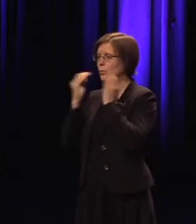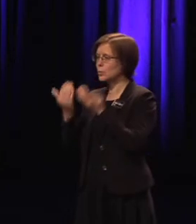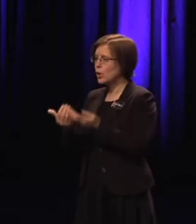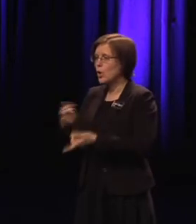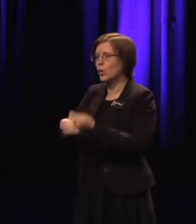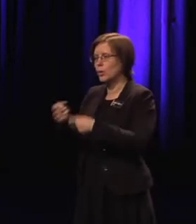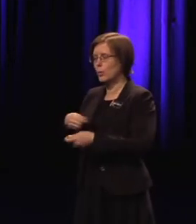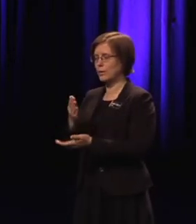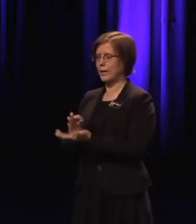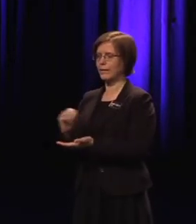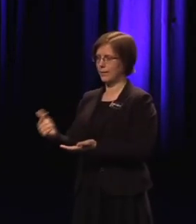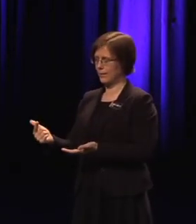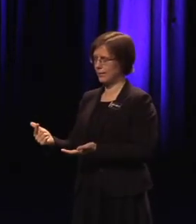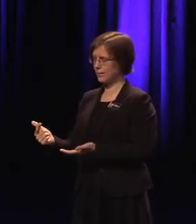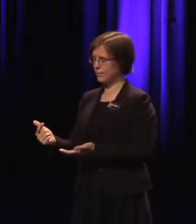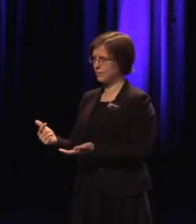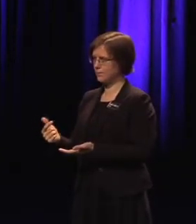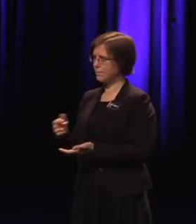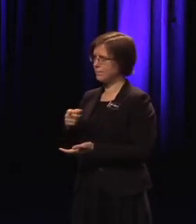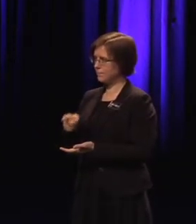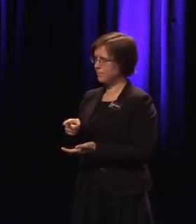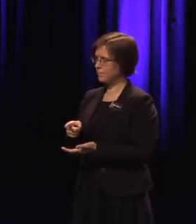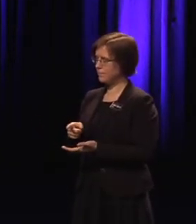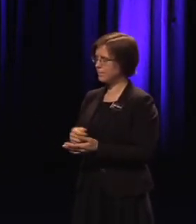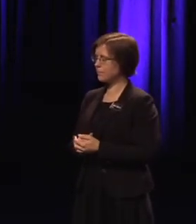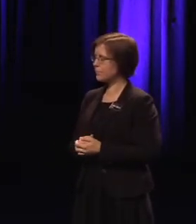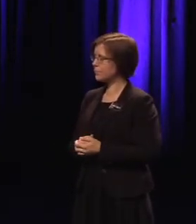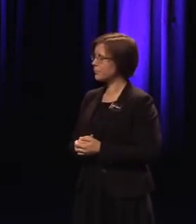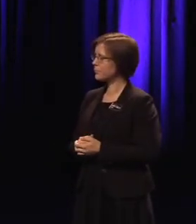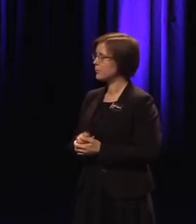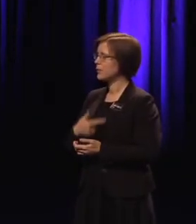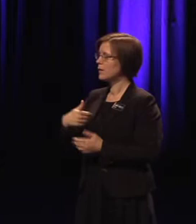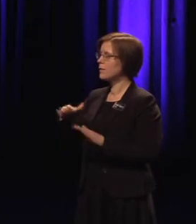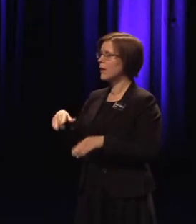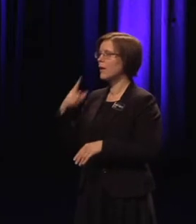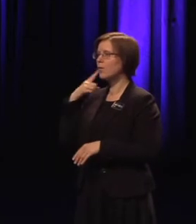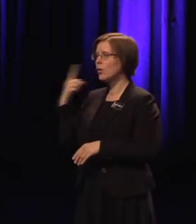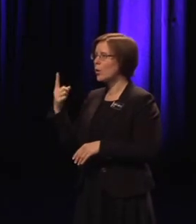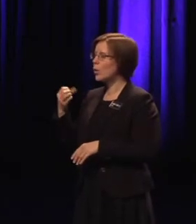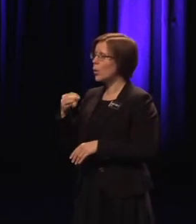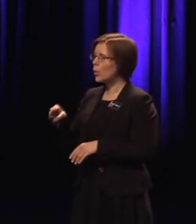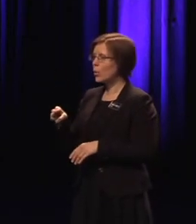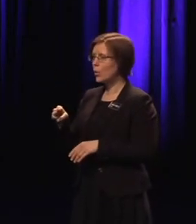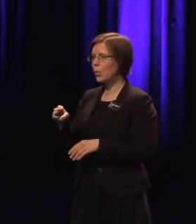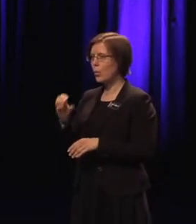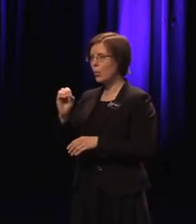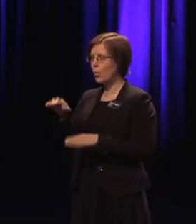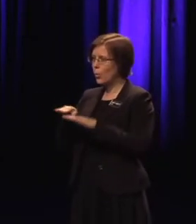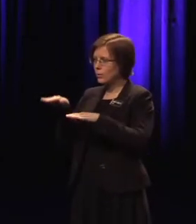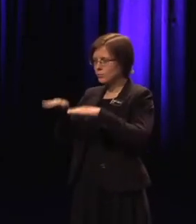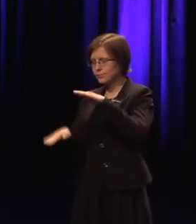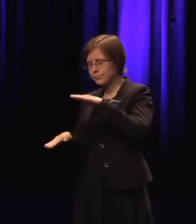economic rights. This was, after all, a dictatorship. We heard of inequalities, discrimination,